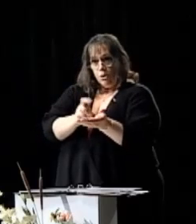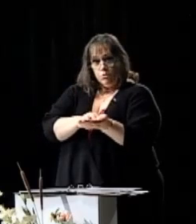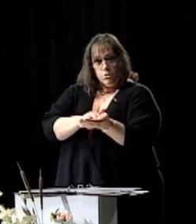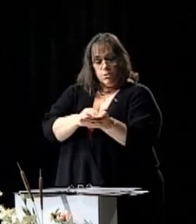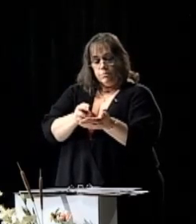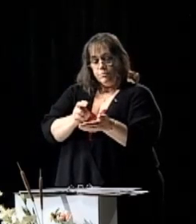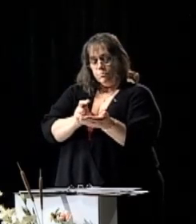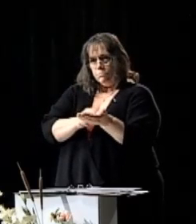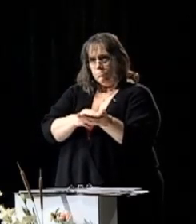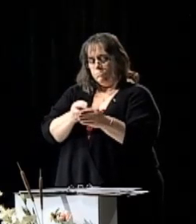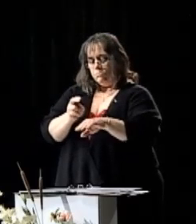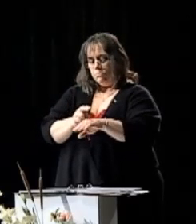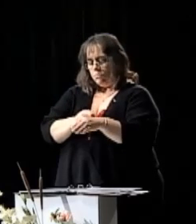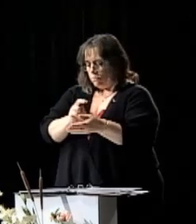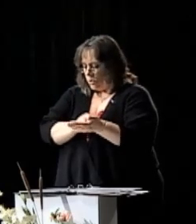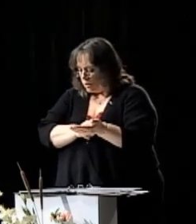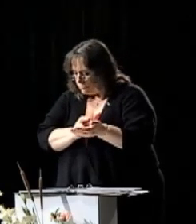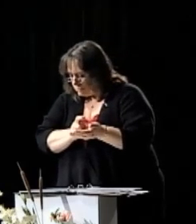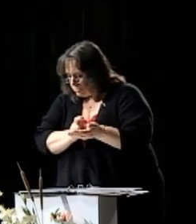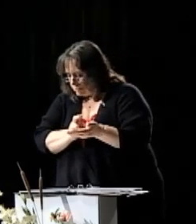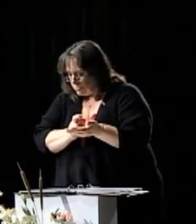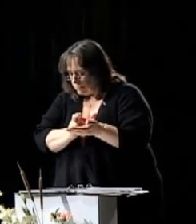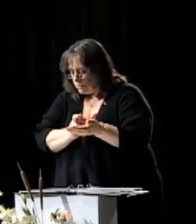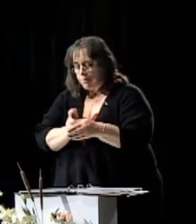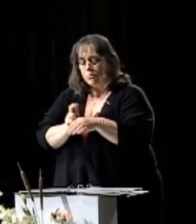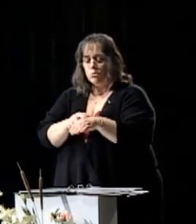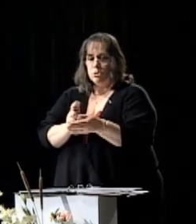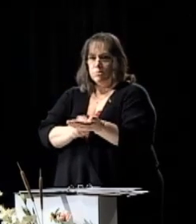Toast. Yeah. Yep, toast.